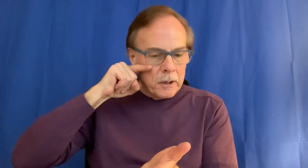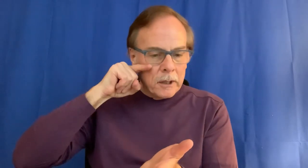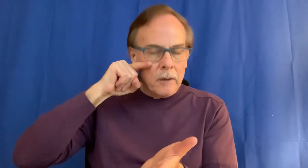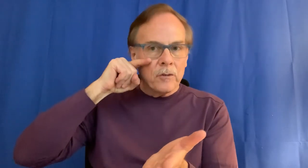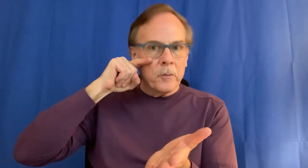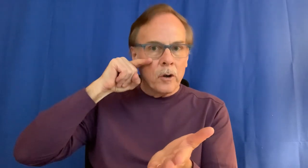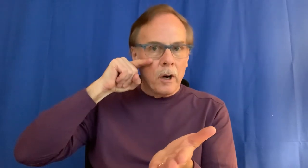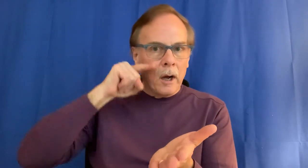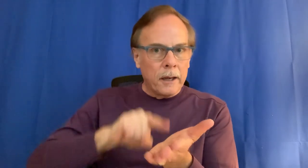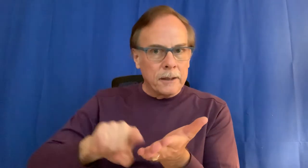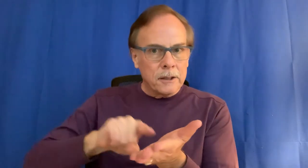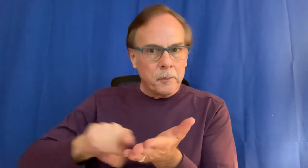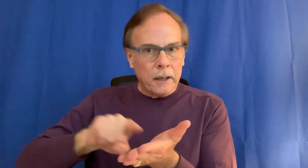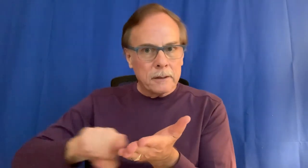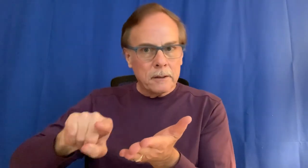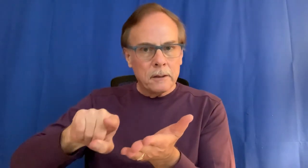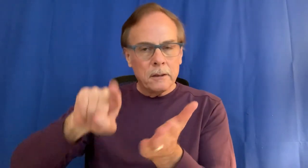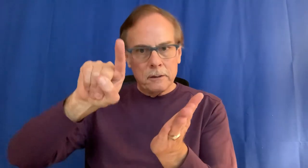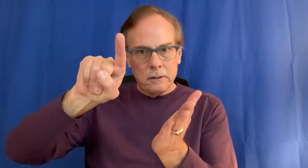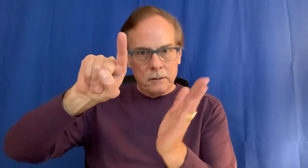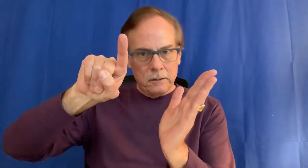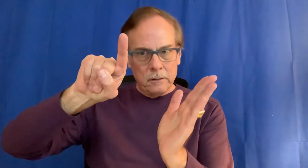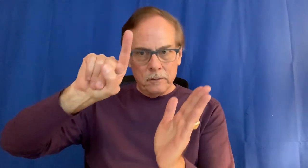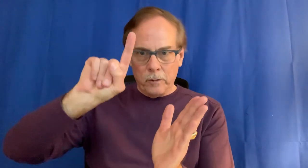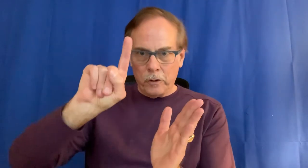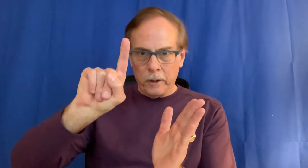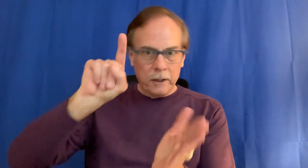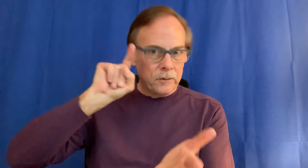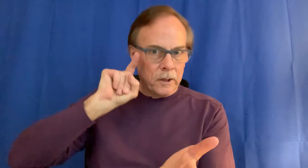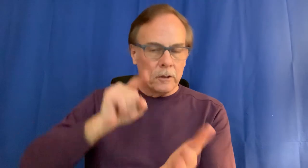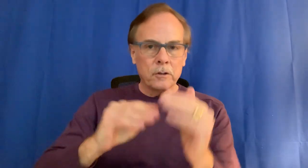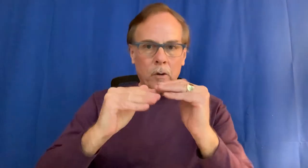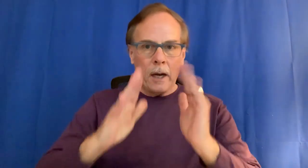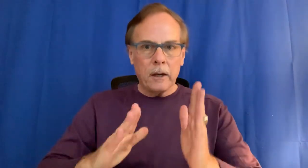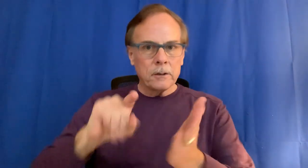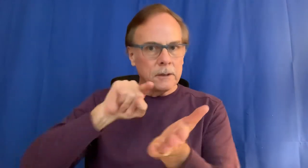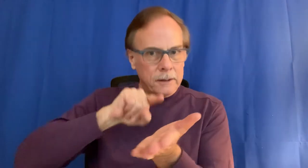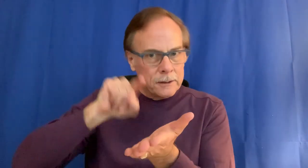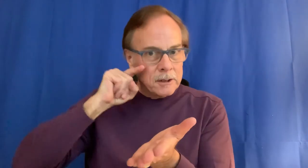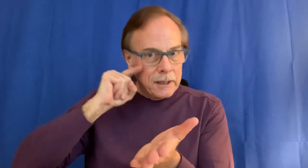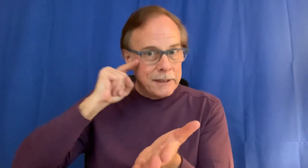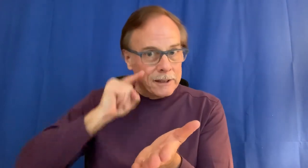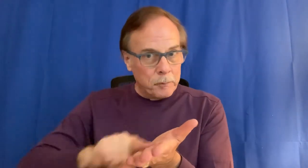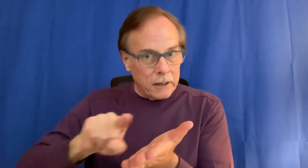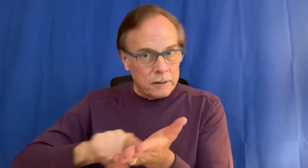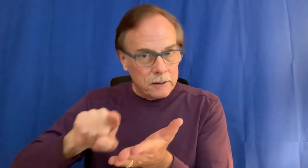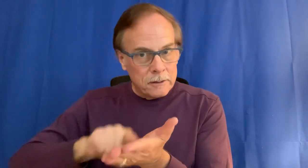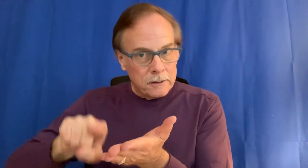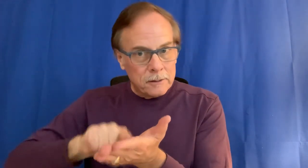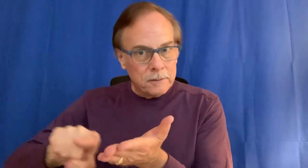down from your eye inspect with your index finger. So house inspect.